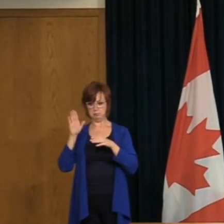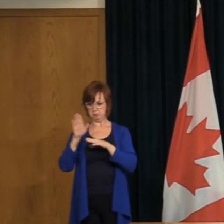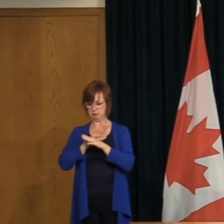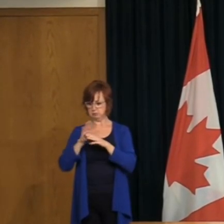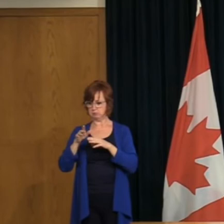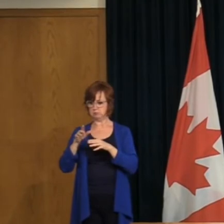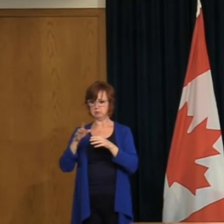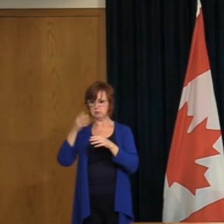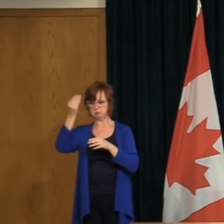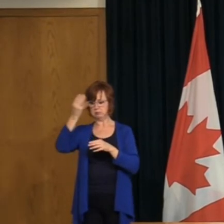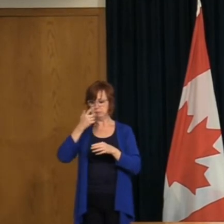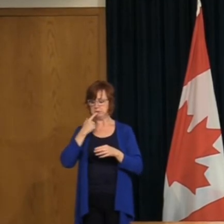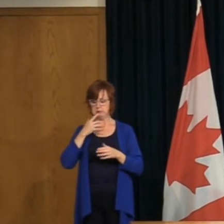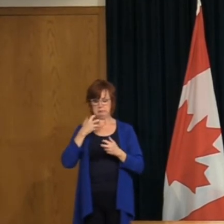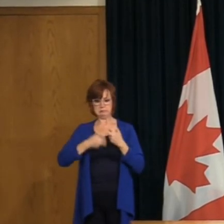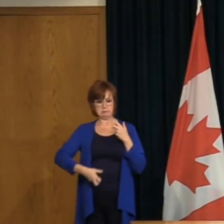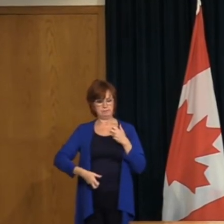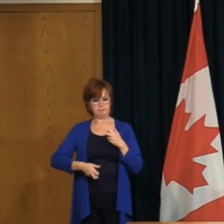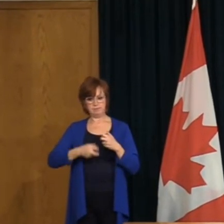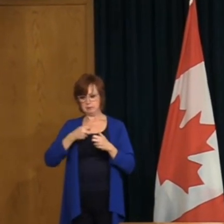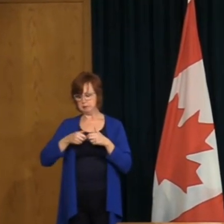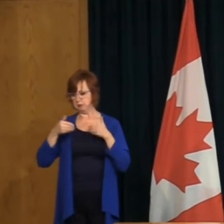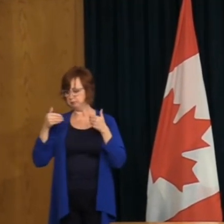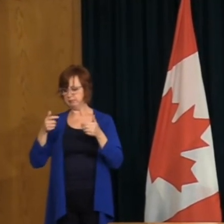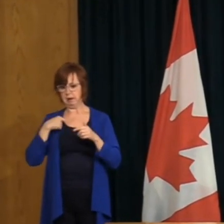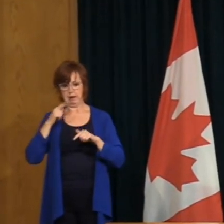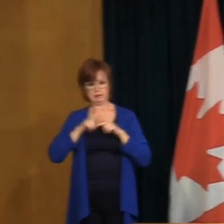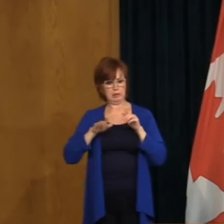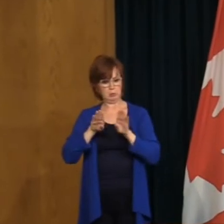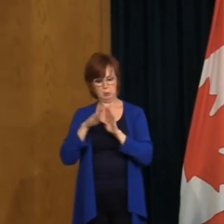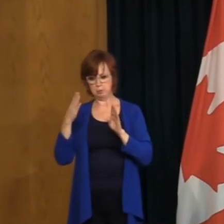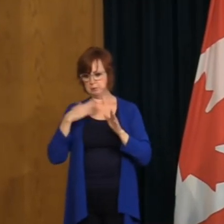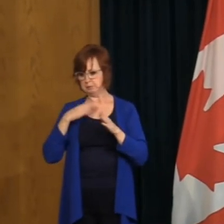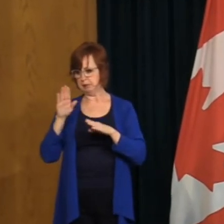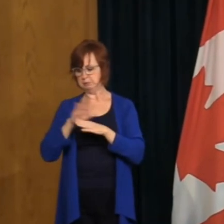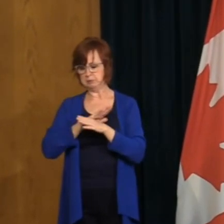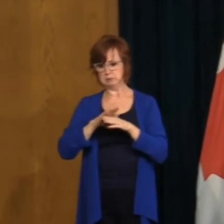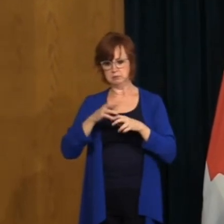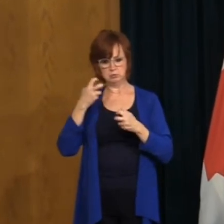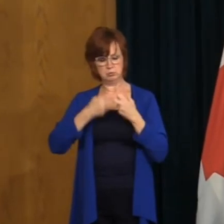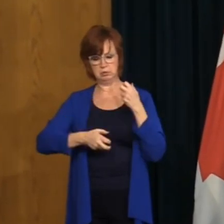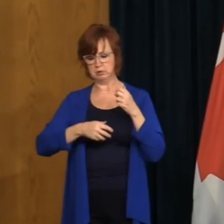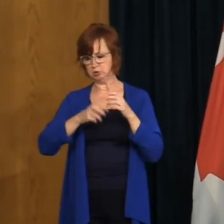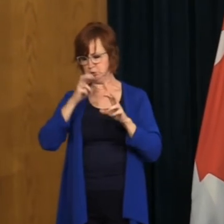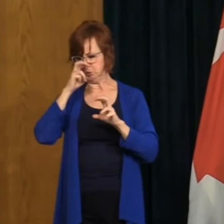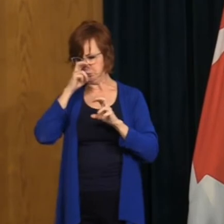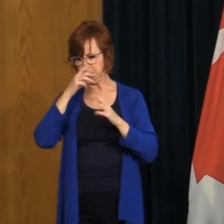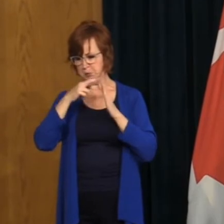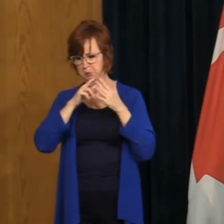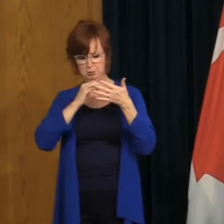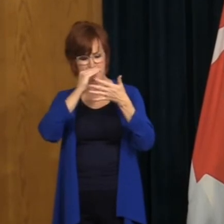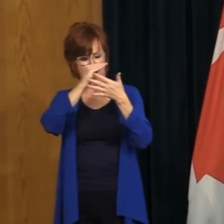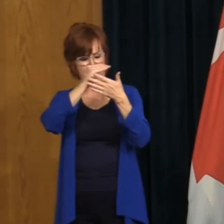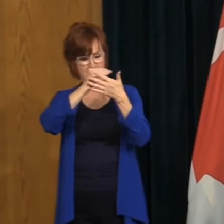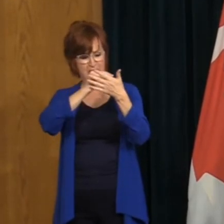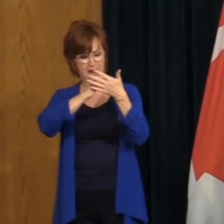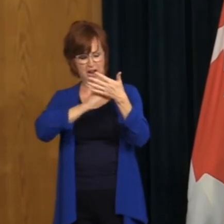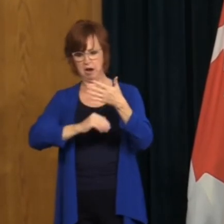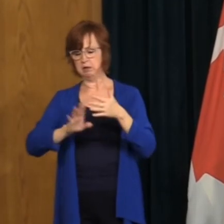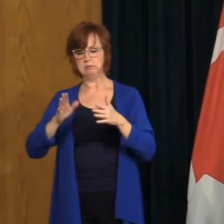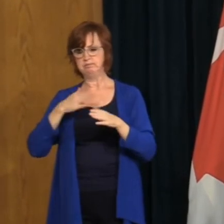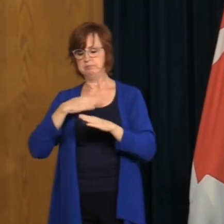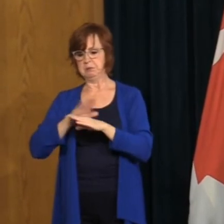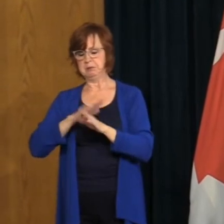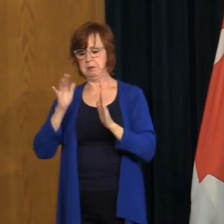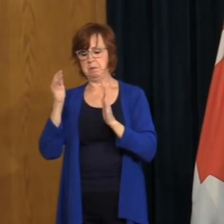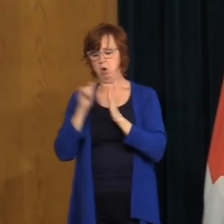operate. We're working quite closely with a number of entities, and Dr. Shahab, you may have more to add to